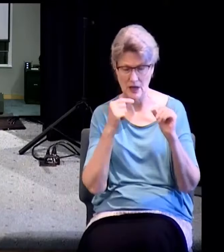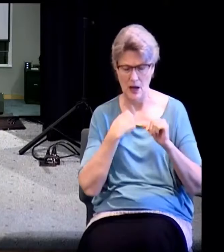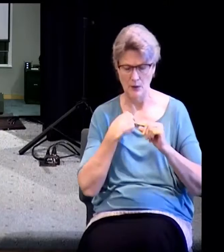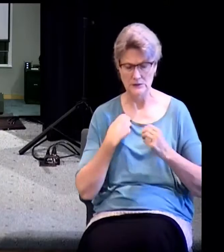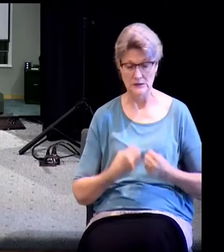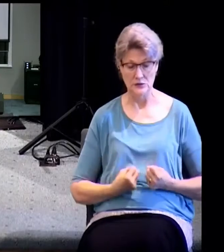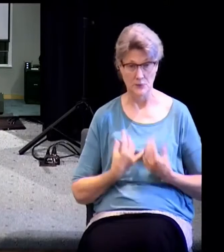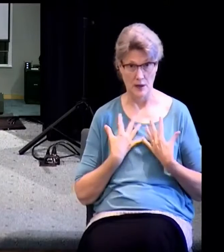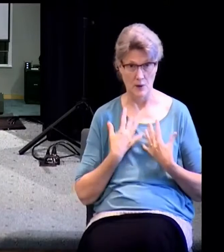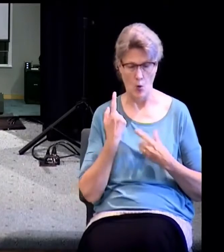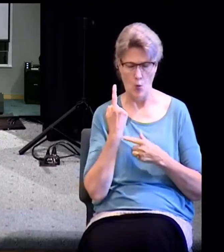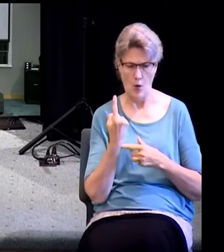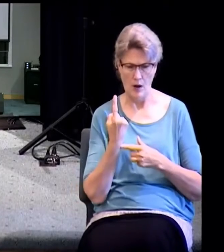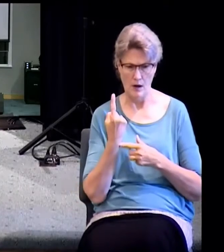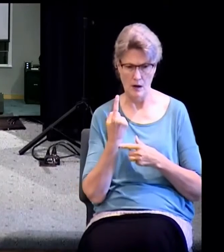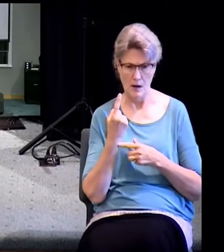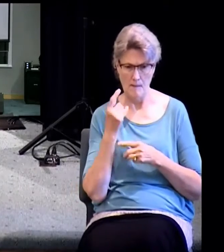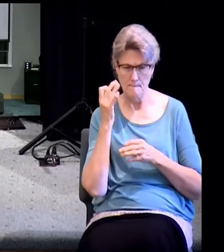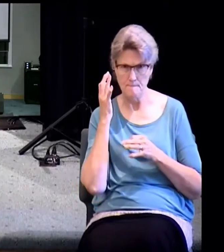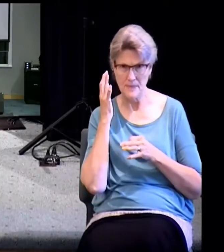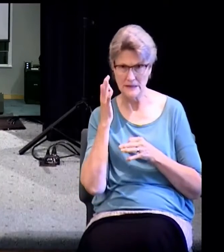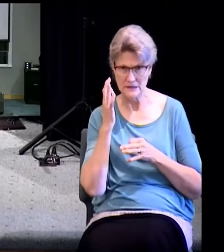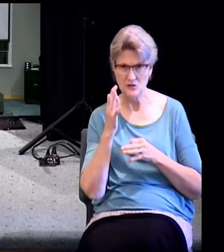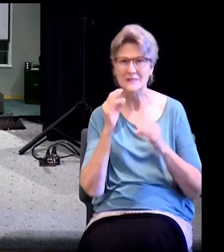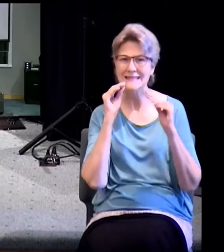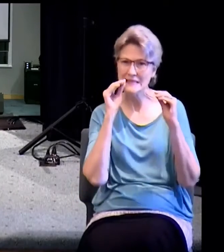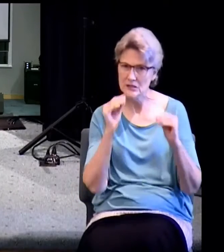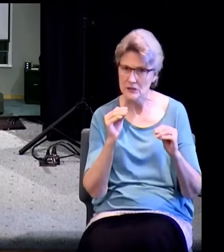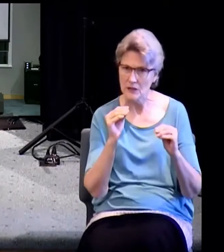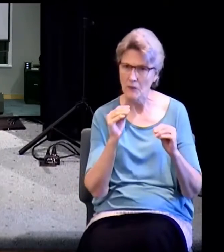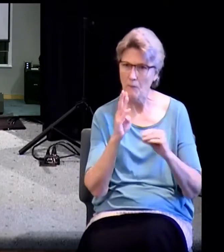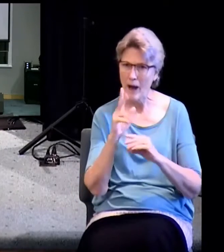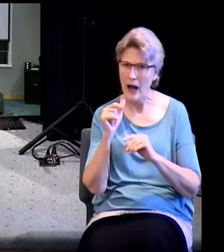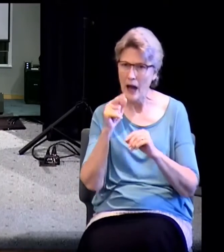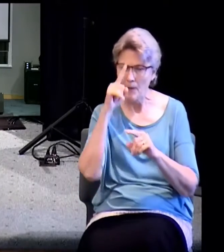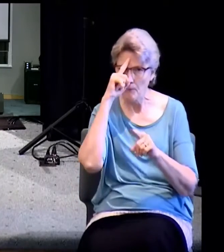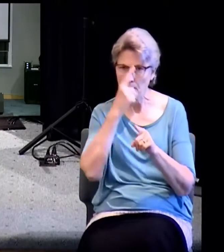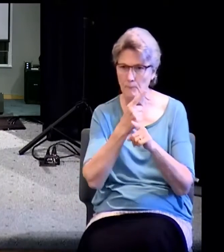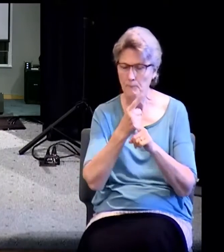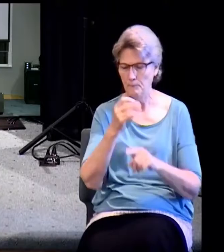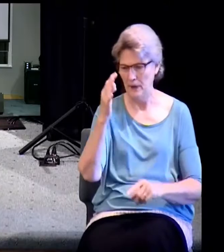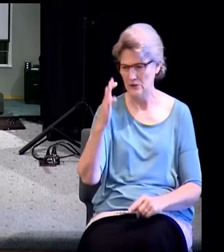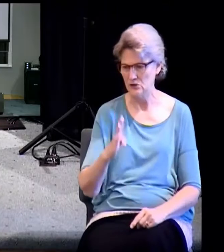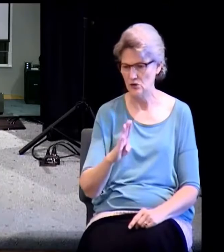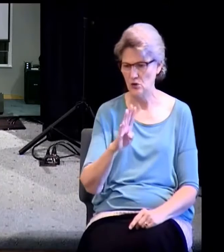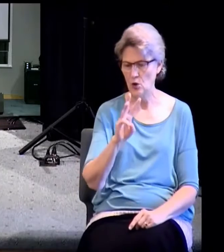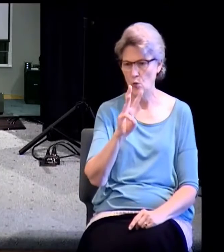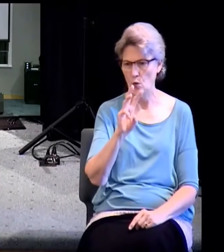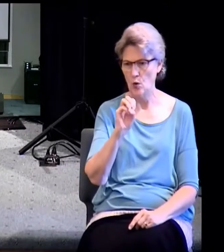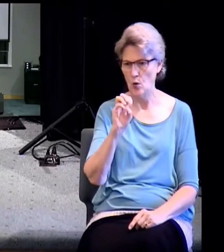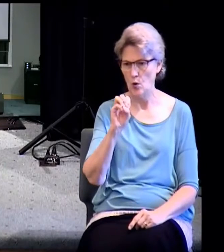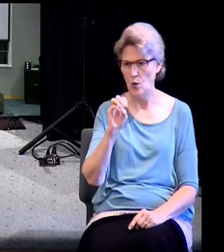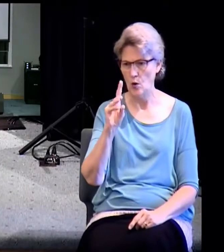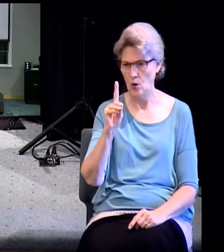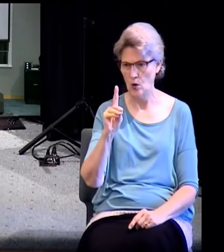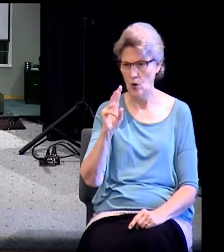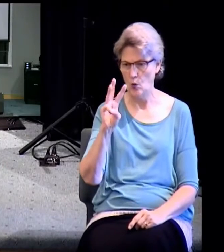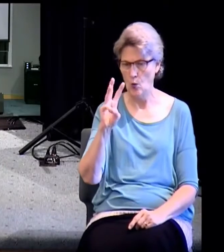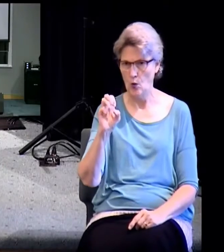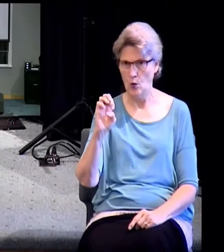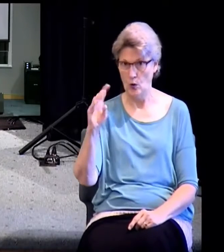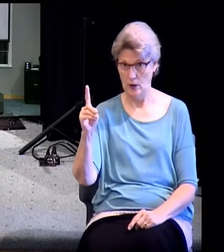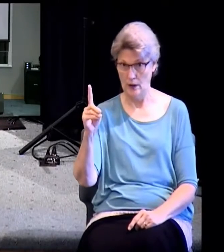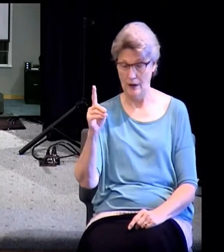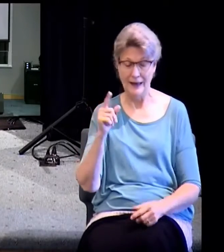Brother Woodward's messages. He did a study on Psalm 119. I'm not teaching on that today,